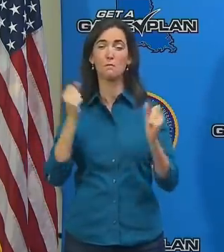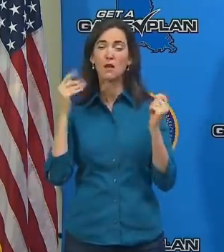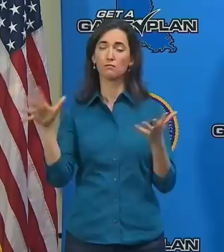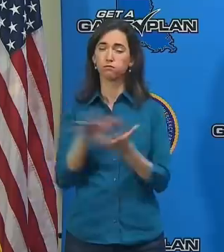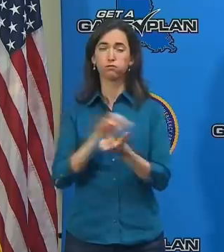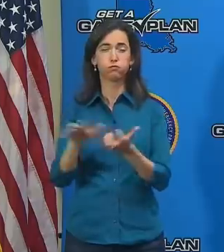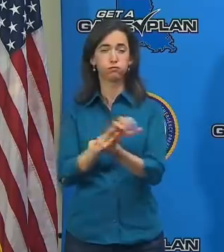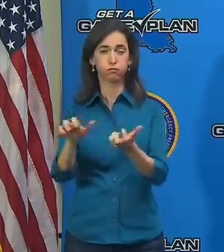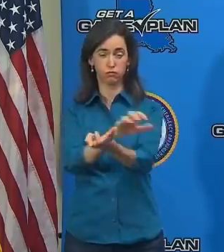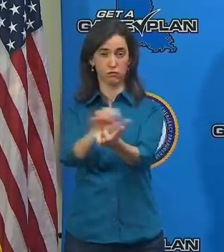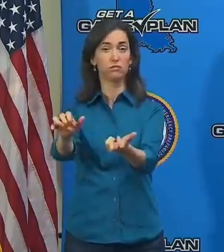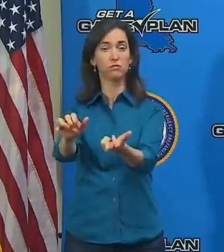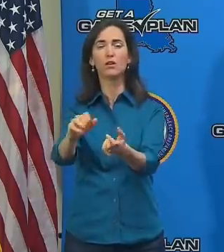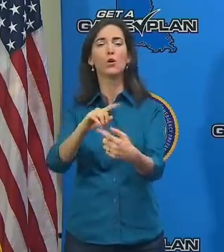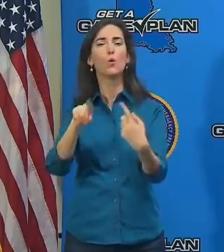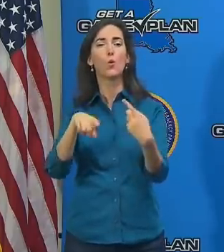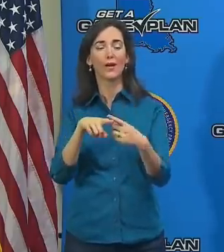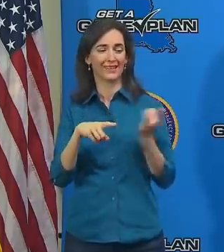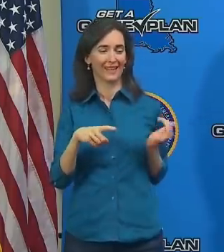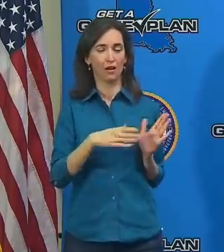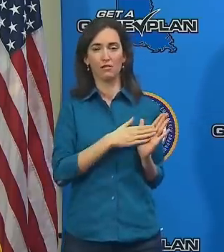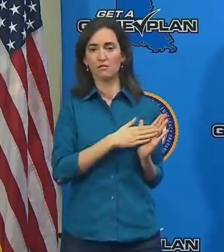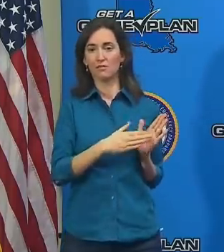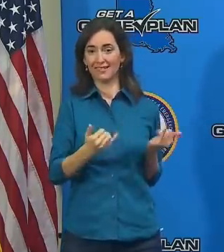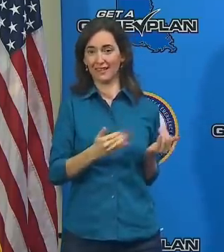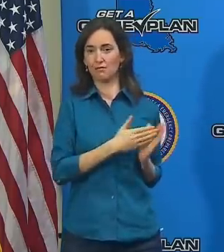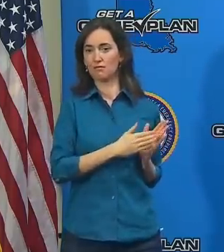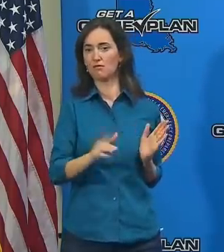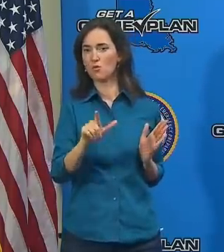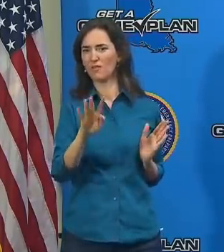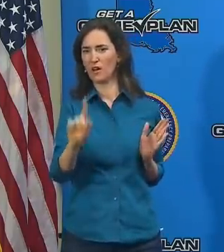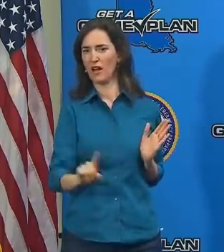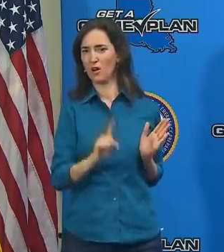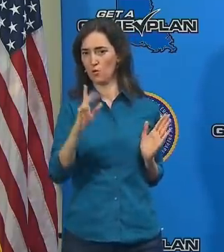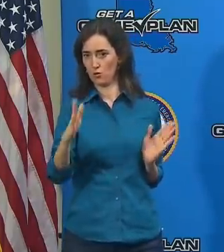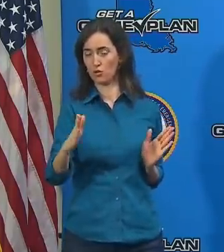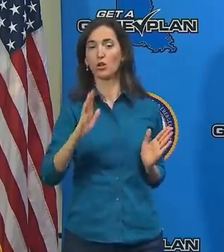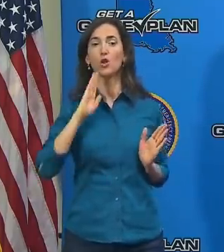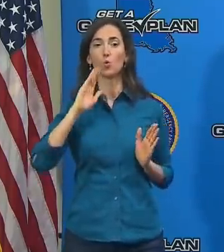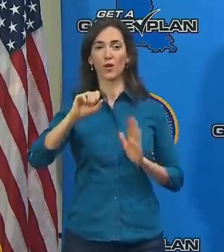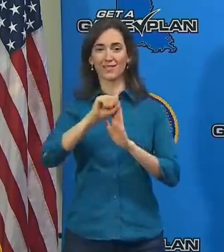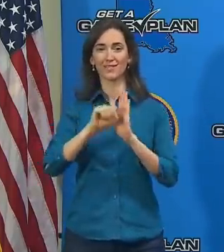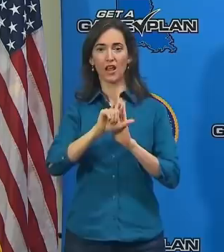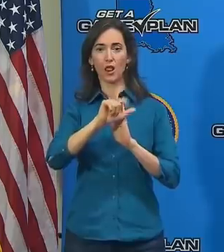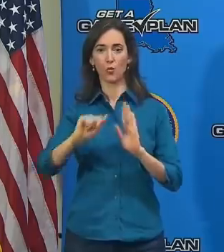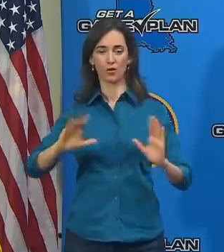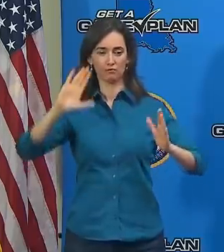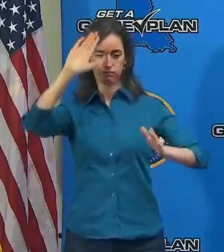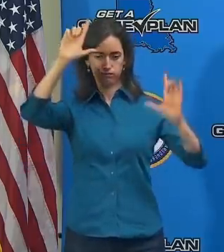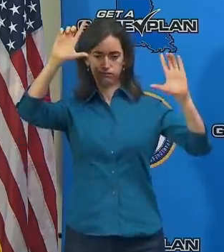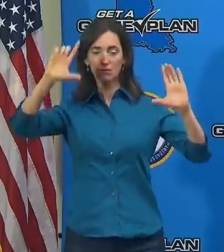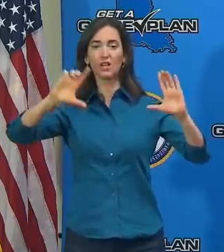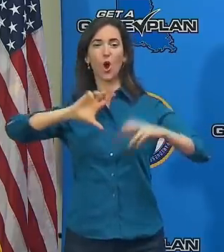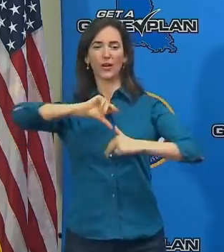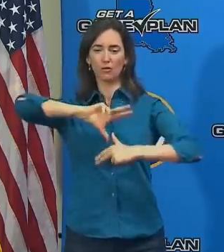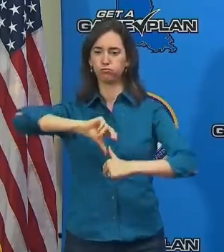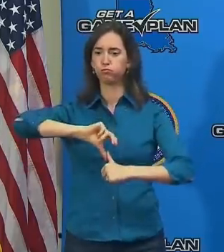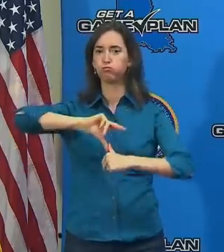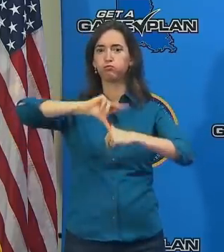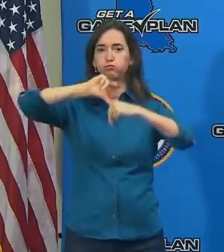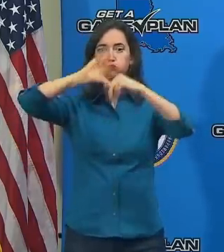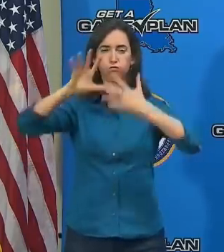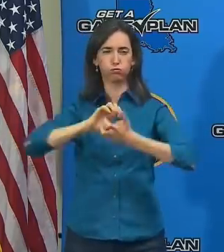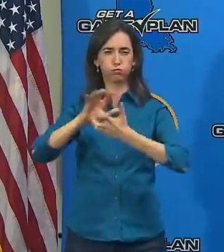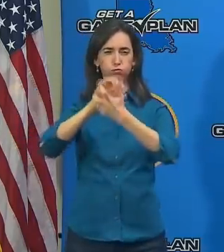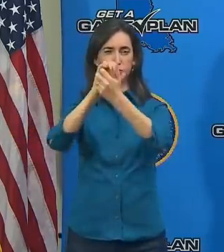for most of the next 24 hours or so as the hurricane passes through the state. As most of you are